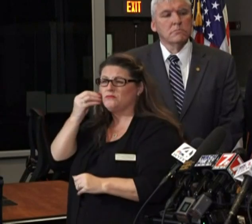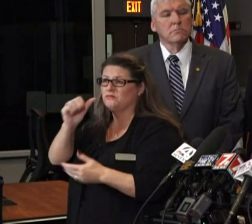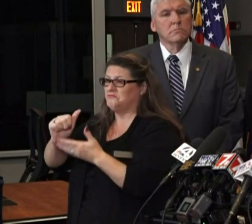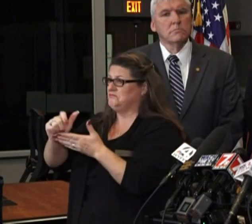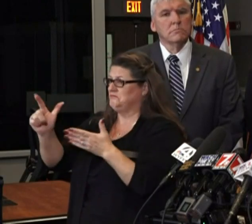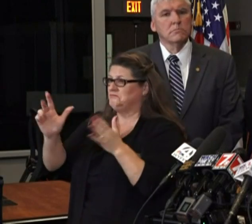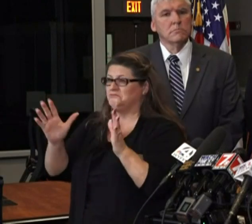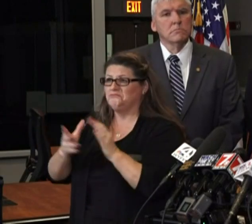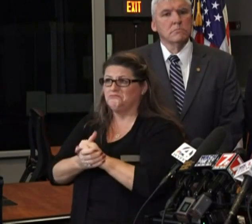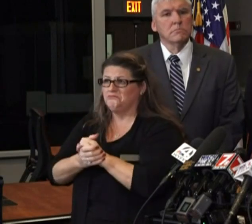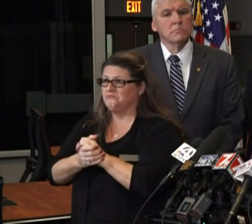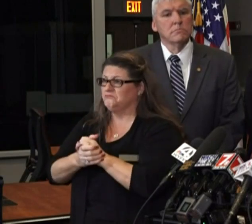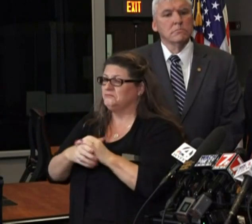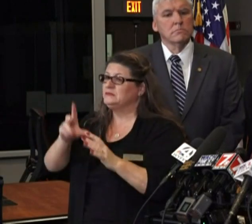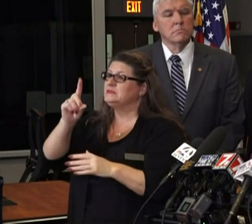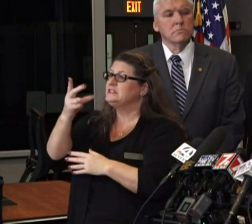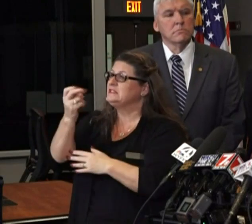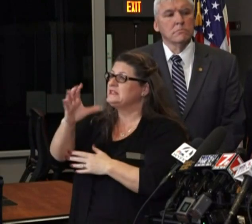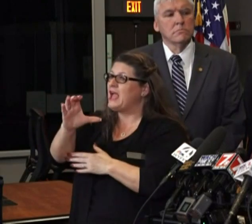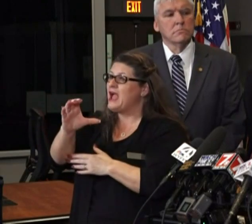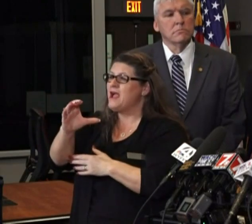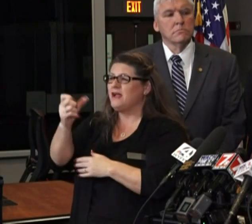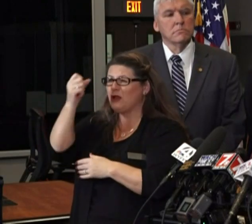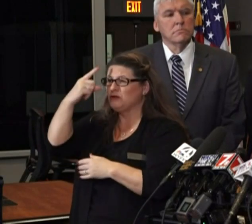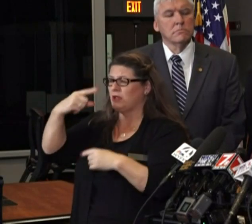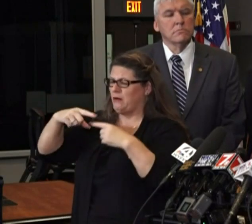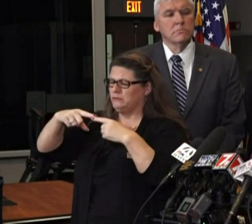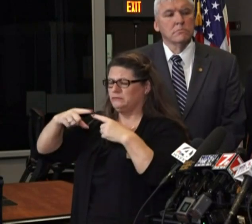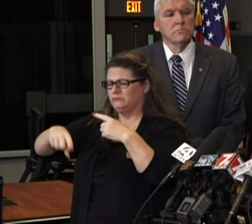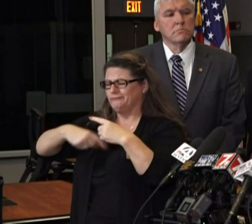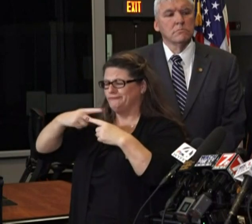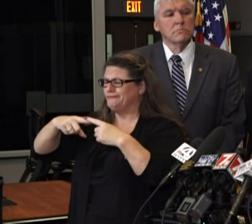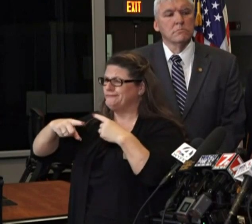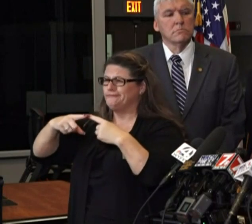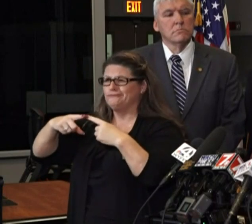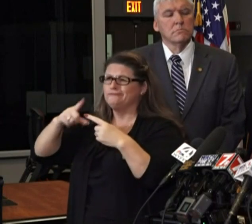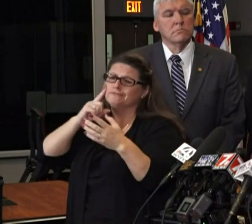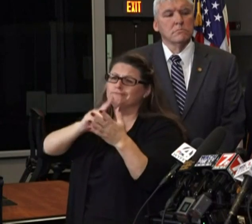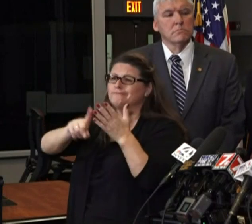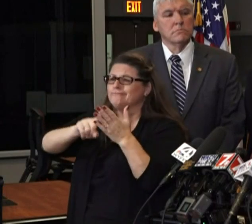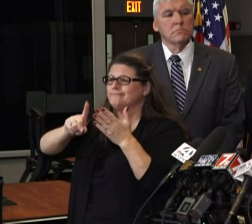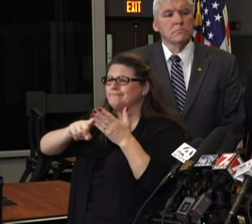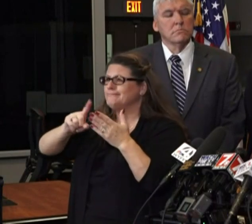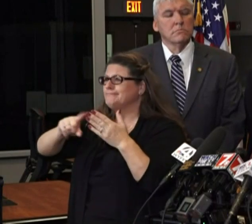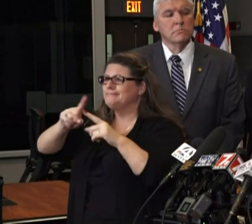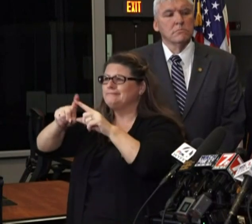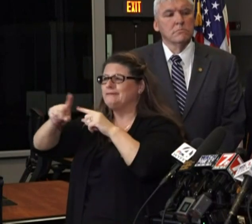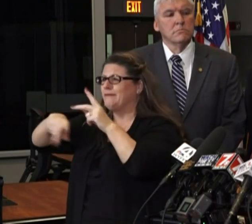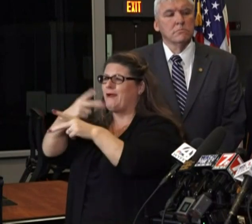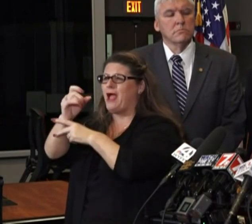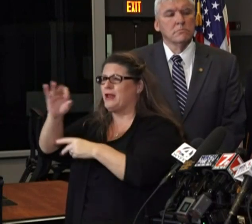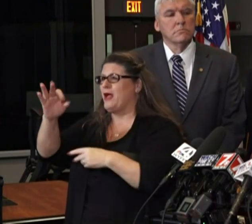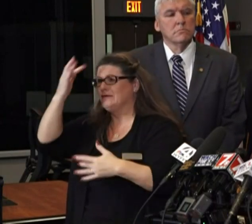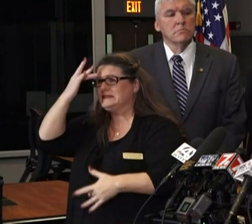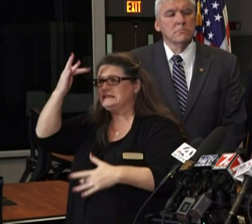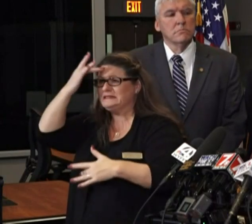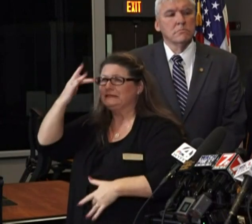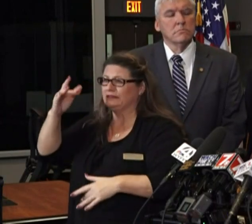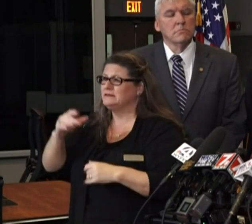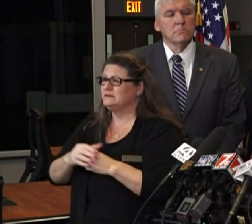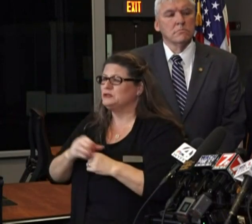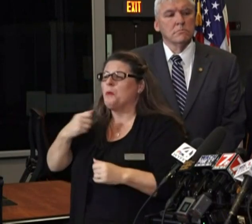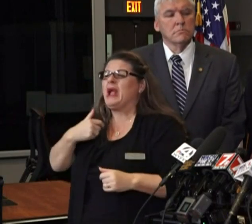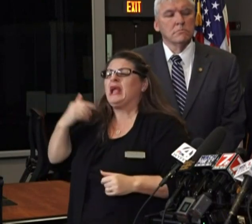has been conducting investigations year-round of many communicable diseases. So we have been preparing for the introduction of